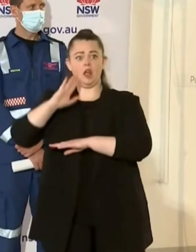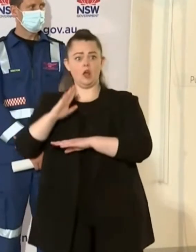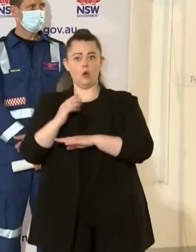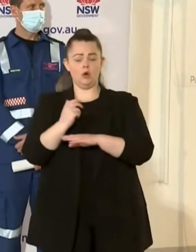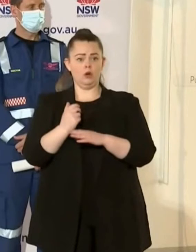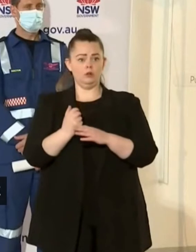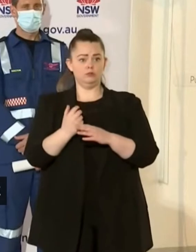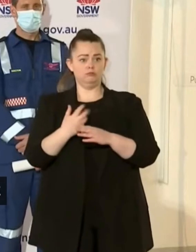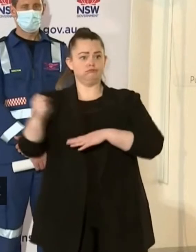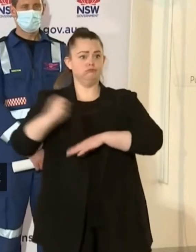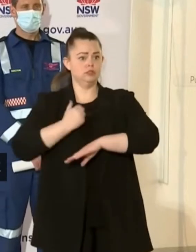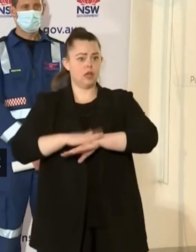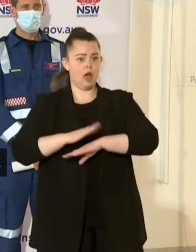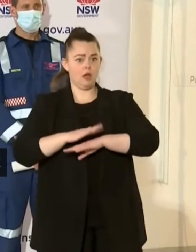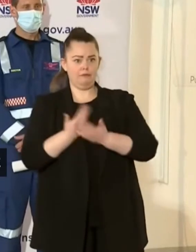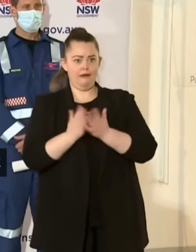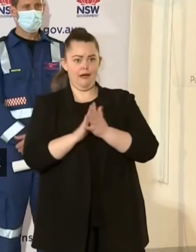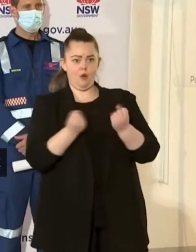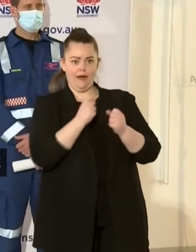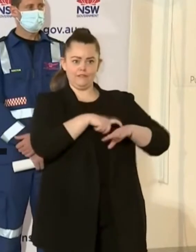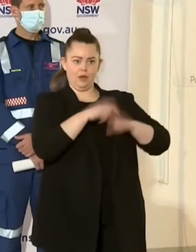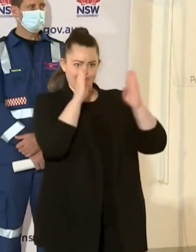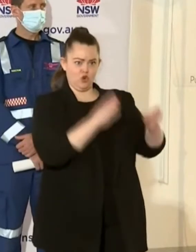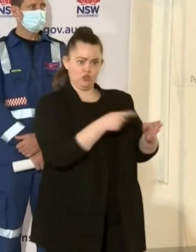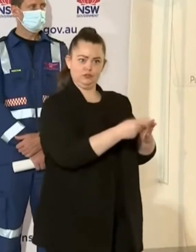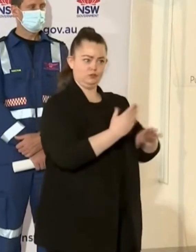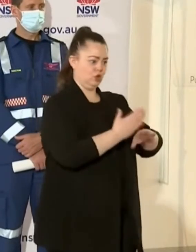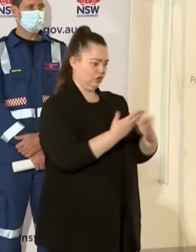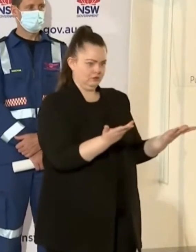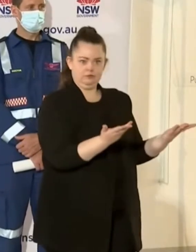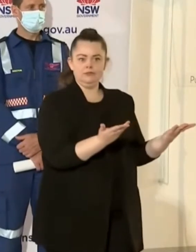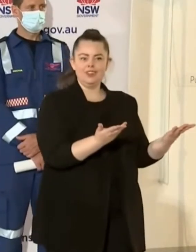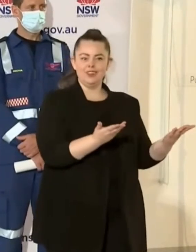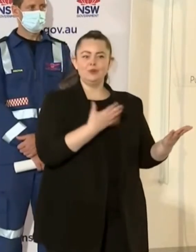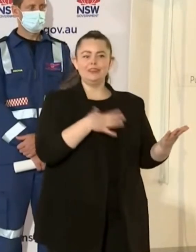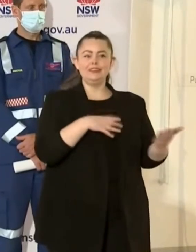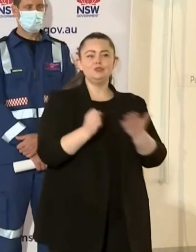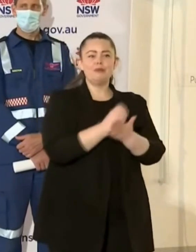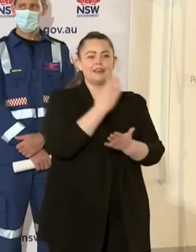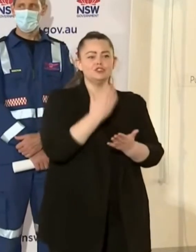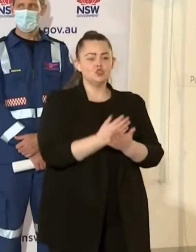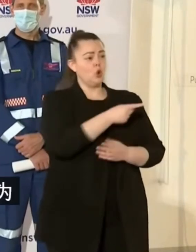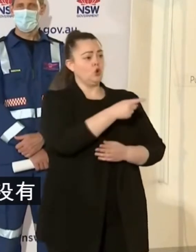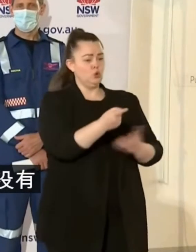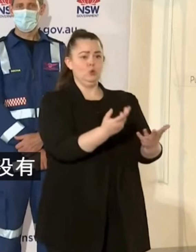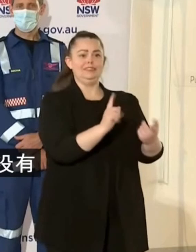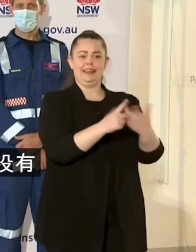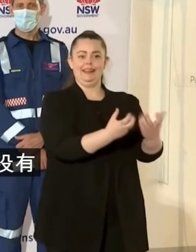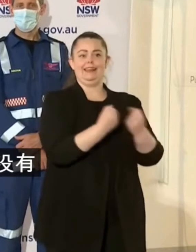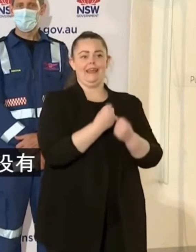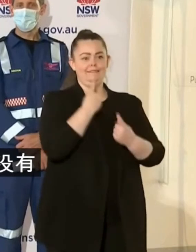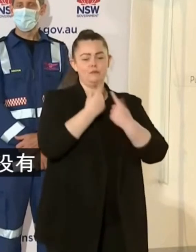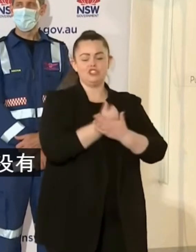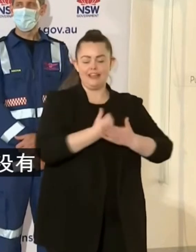So I think that it is vital, but equally balance that against, of course, we're going to make sure that all the information gets out to our community. I don't think anybody